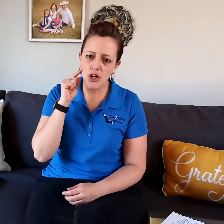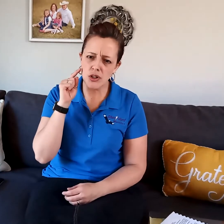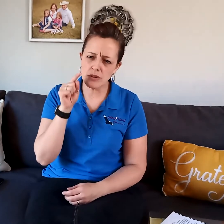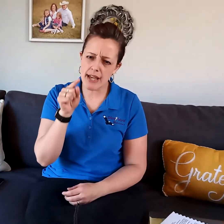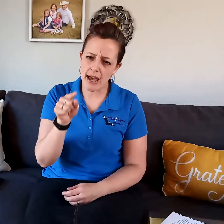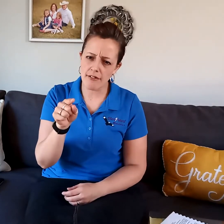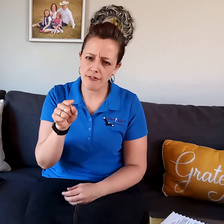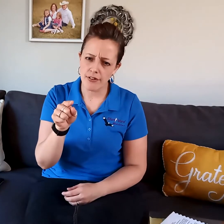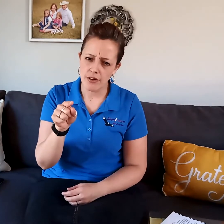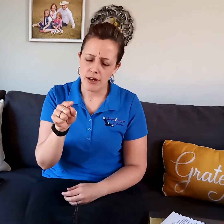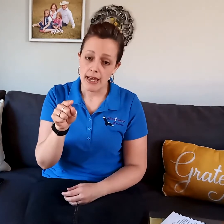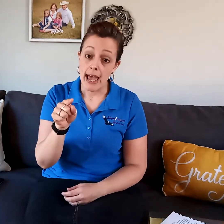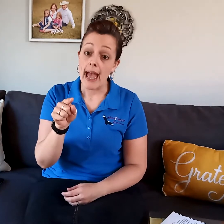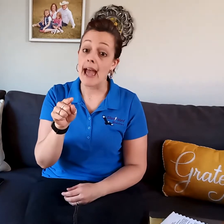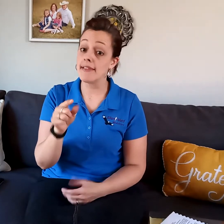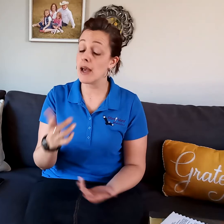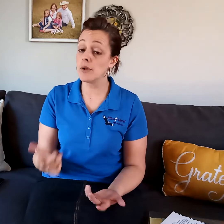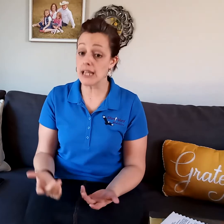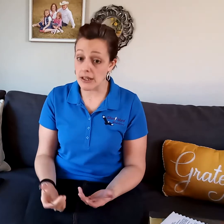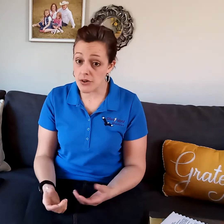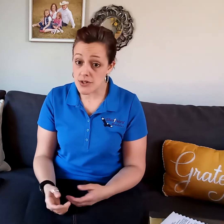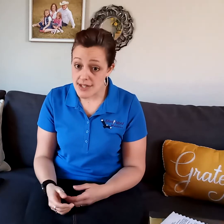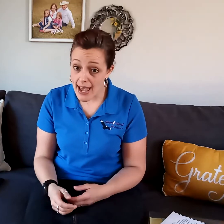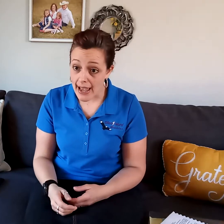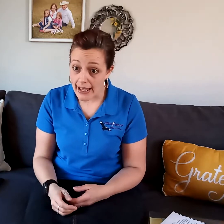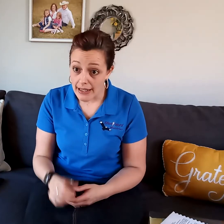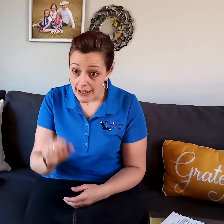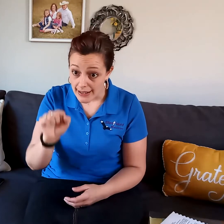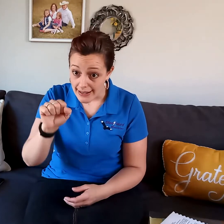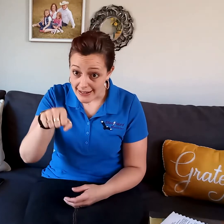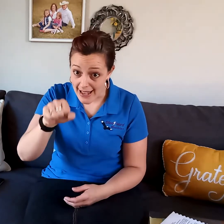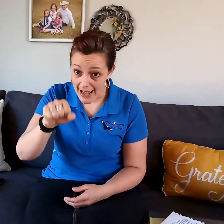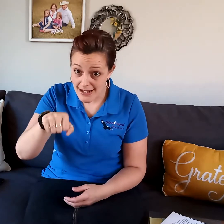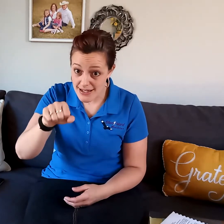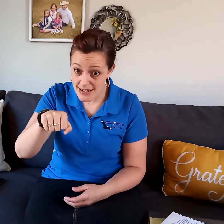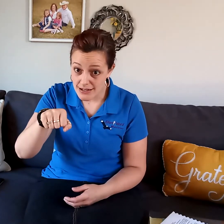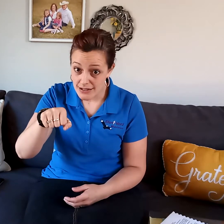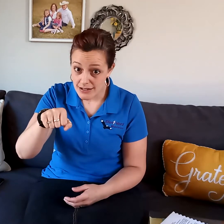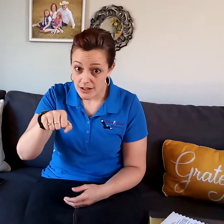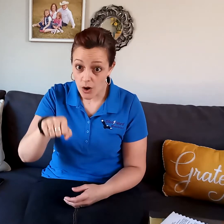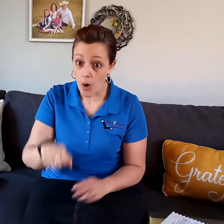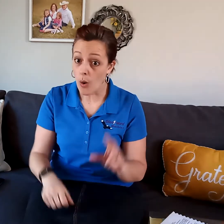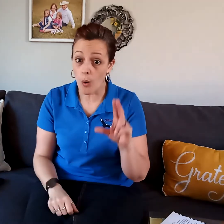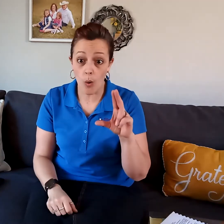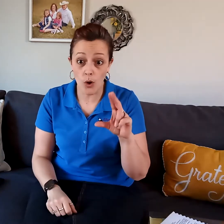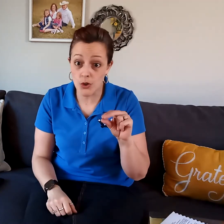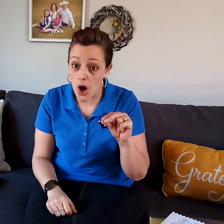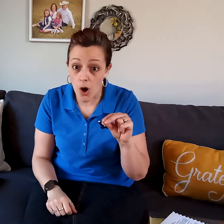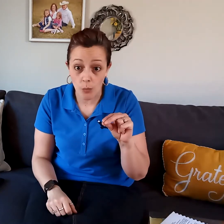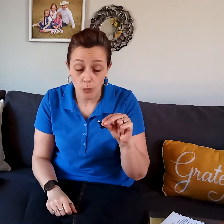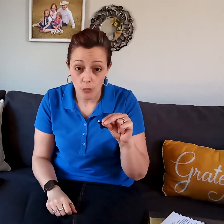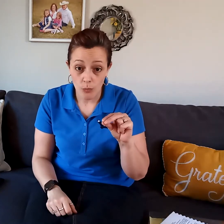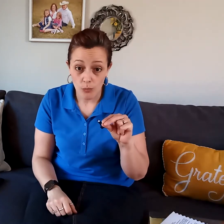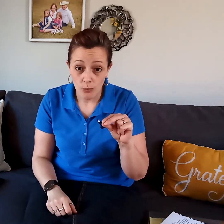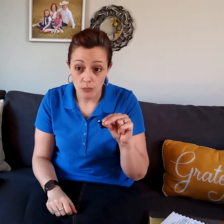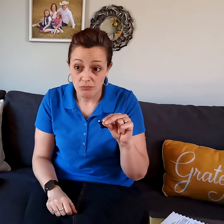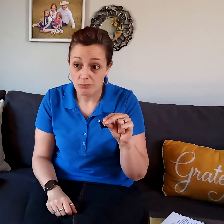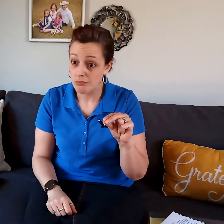you deaf? And they will either say yes or no.